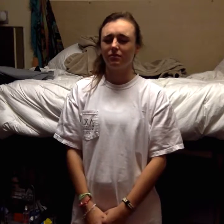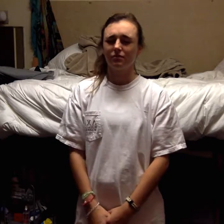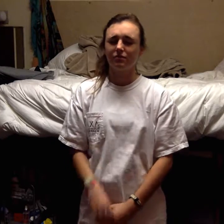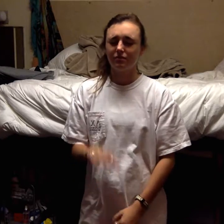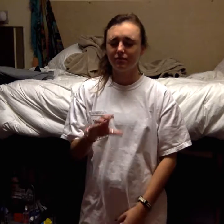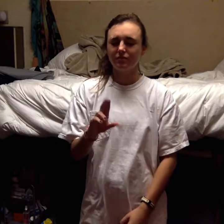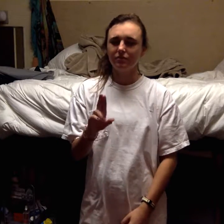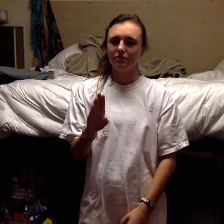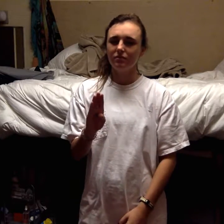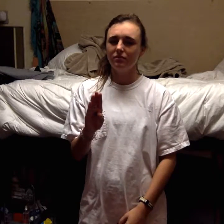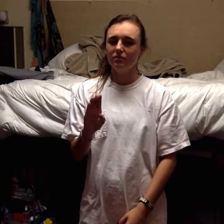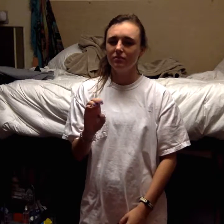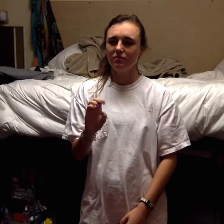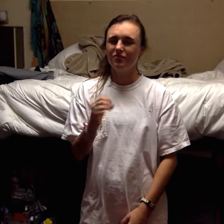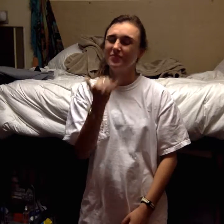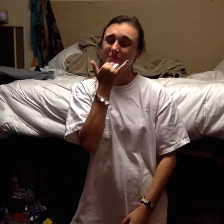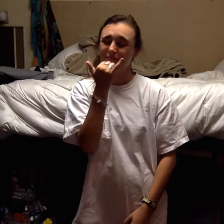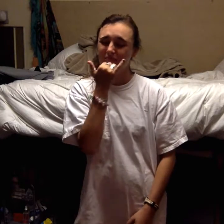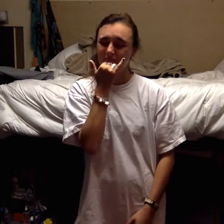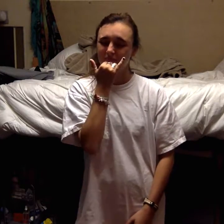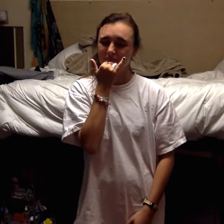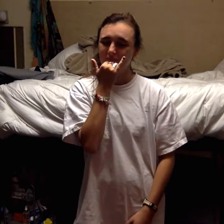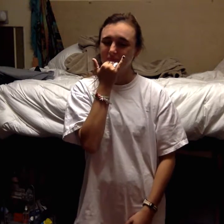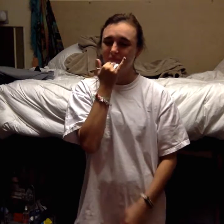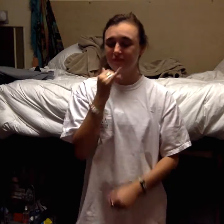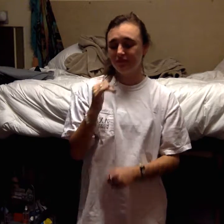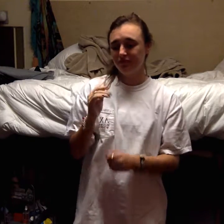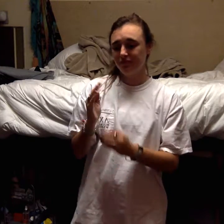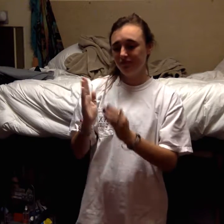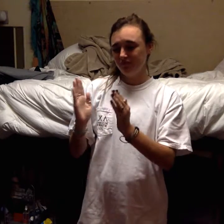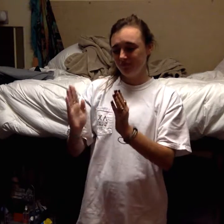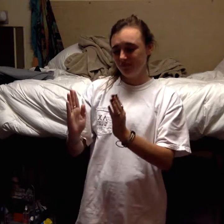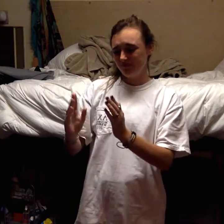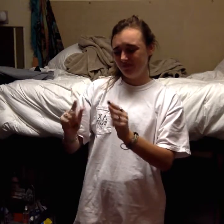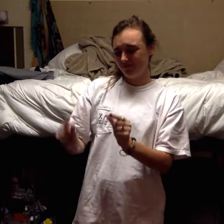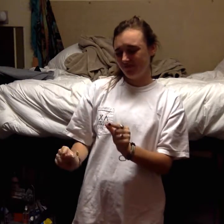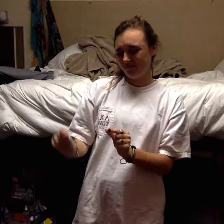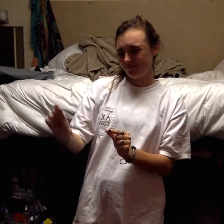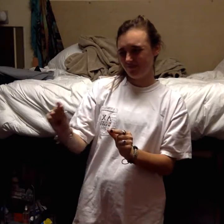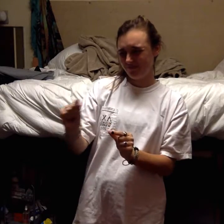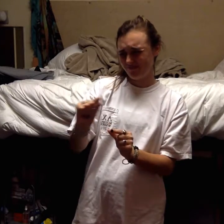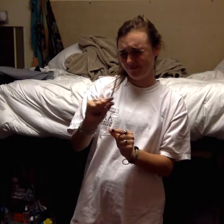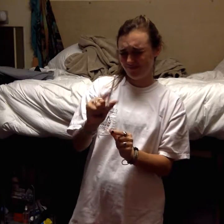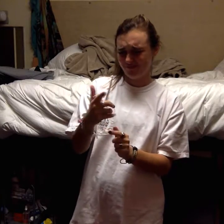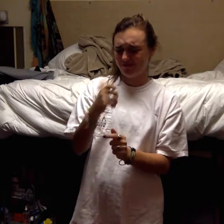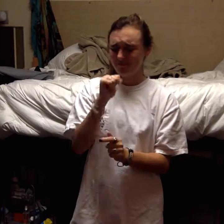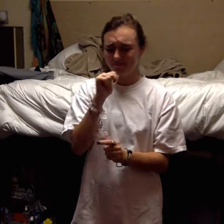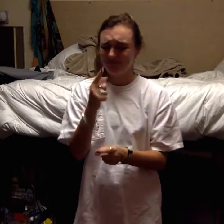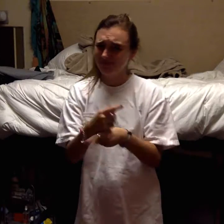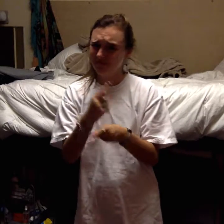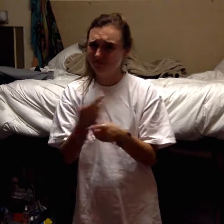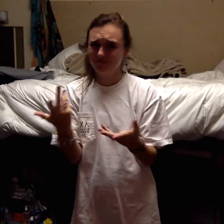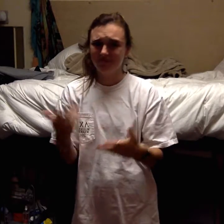by lining the triangle up at the bottom of the paper, you're guaranteed of drawing an absolutely vertical line.